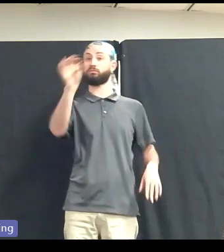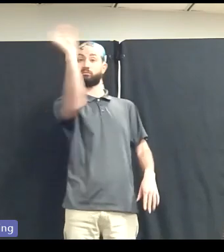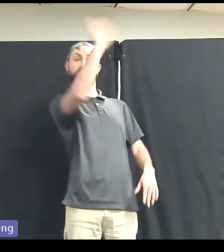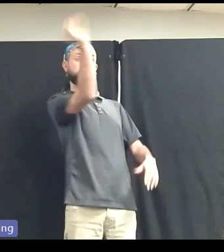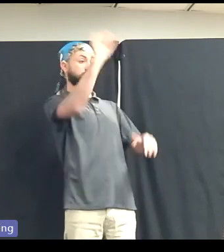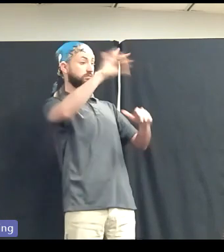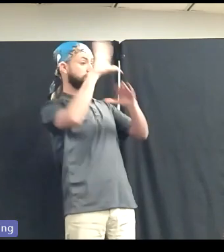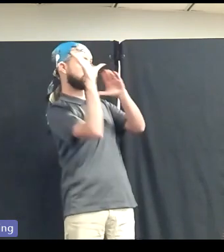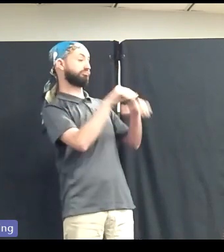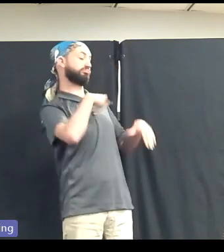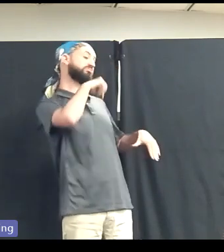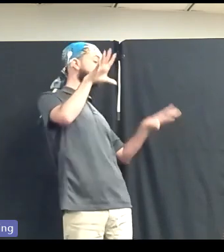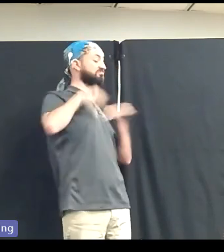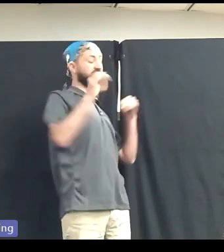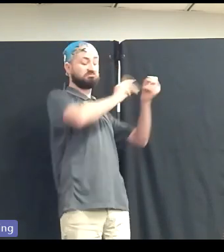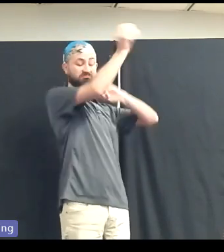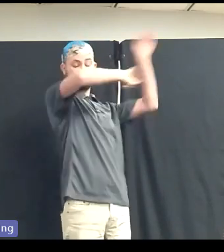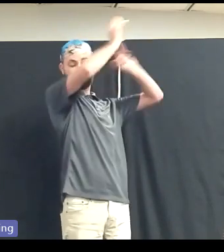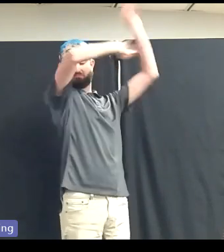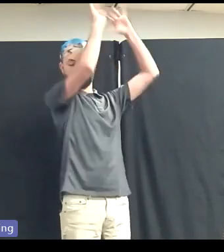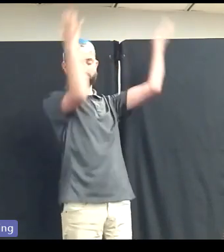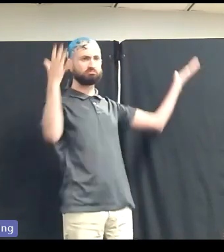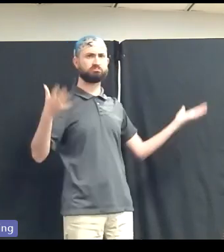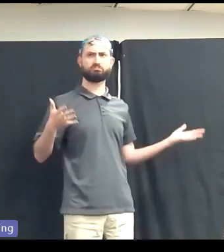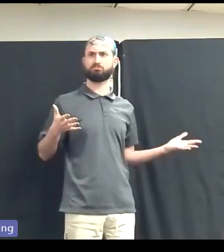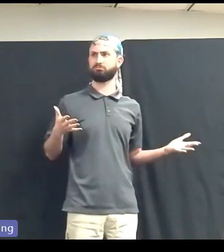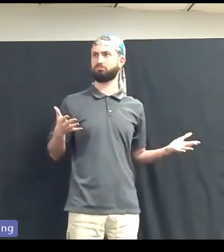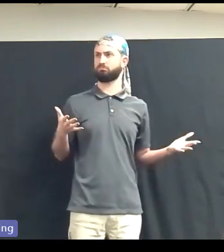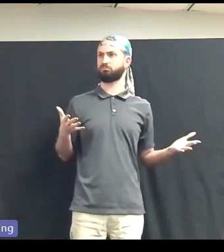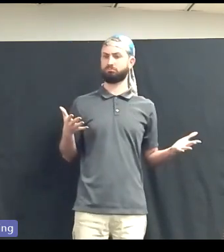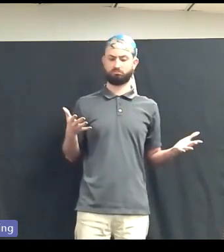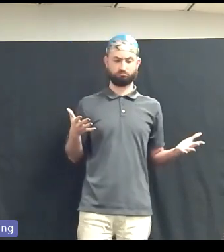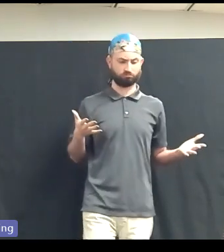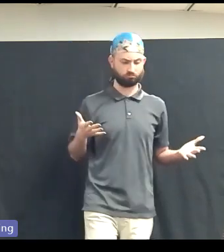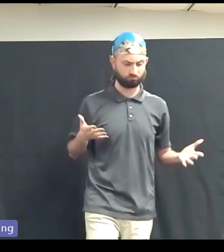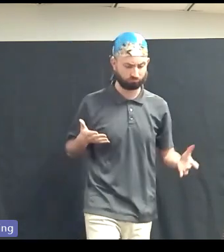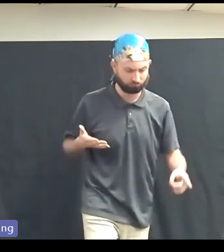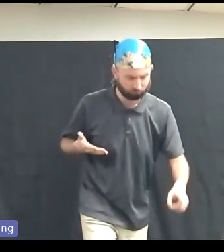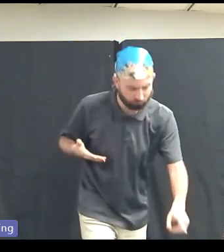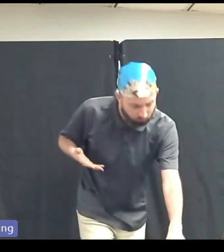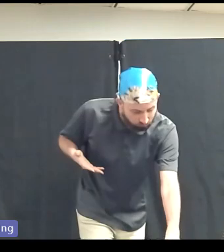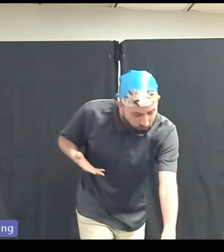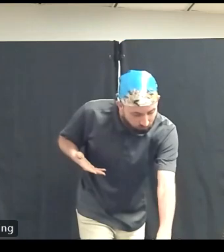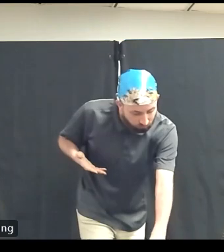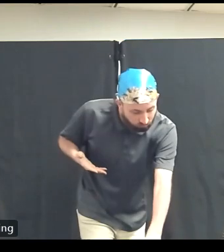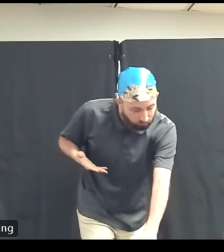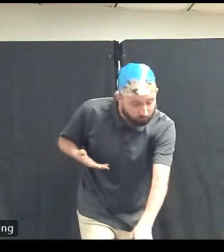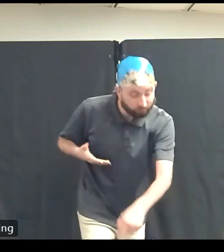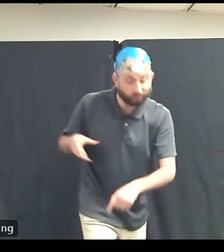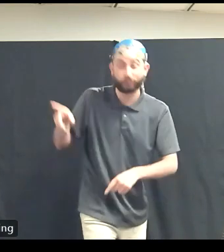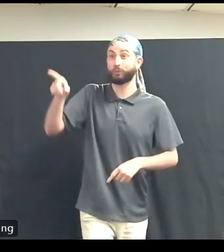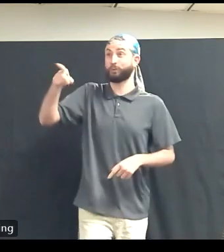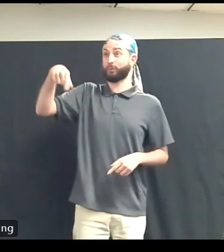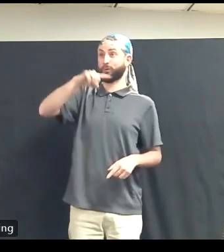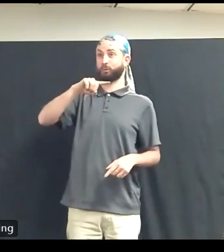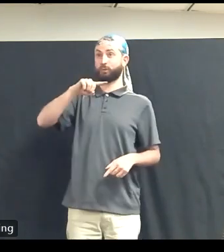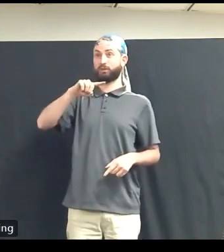Jennifer made her comment and a board member said that that wasn't acceptable as an opinion,